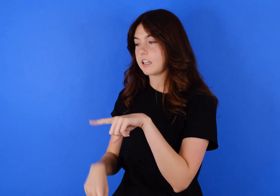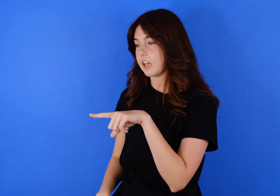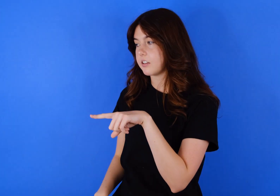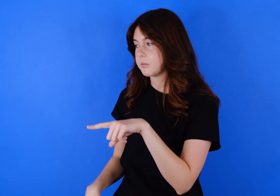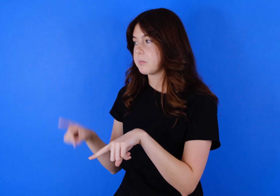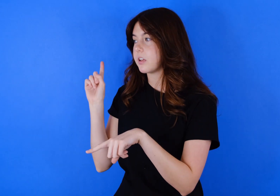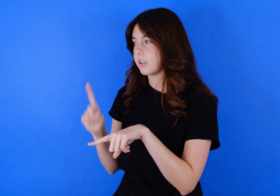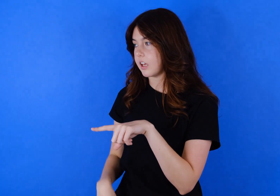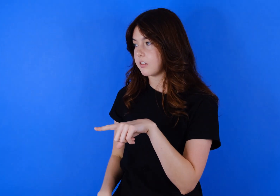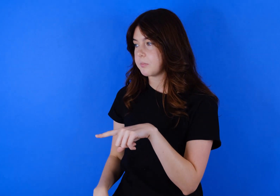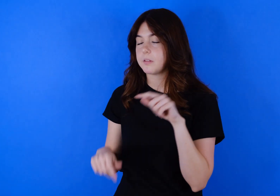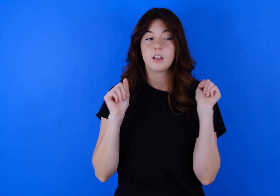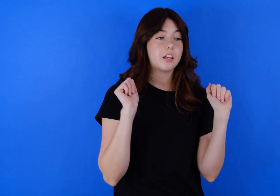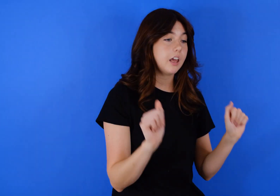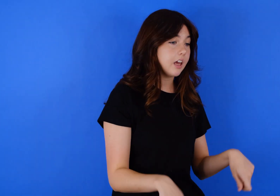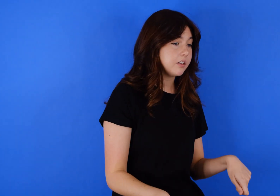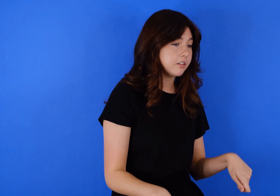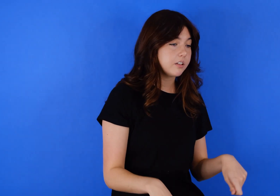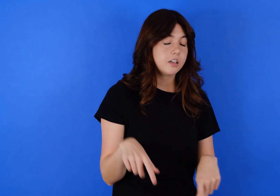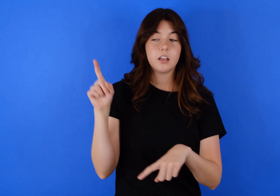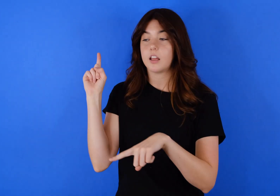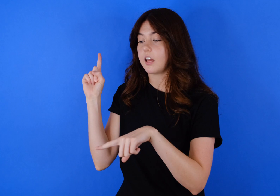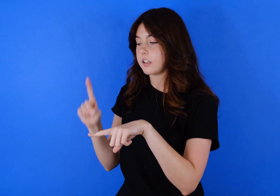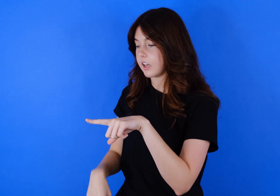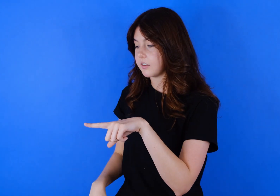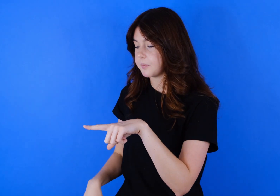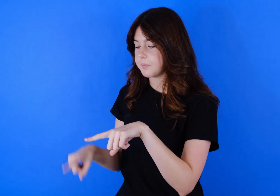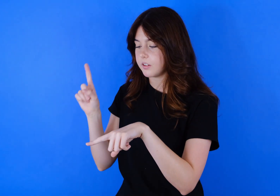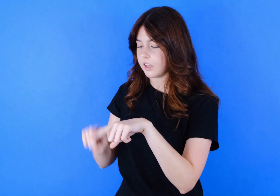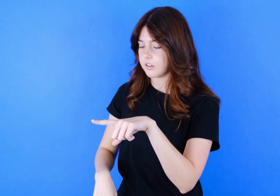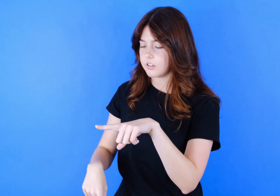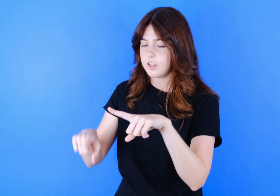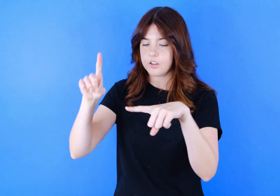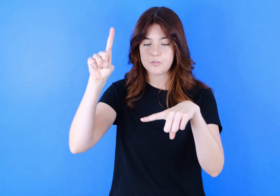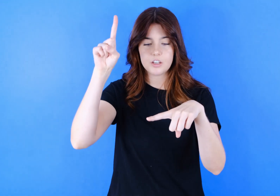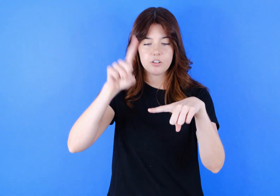can't. Can and can't. Your fingers kind of